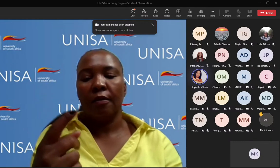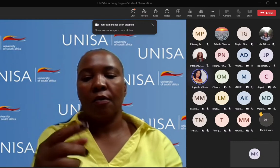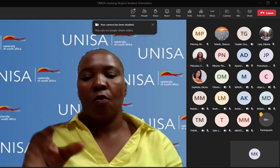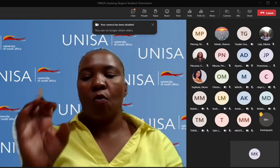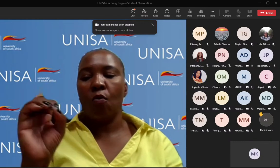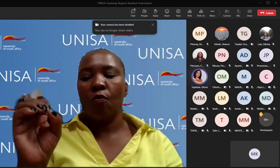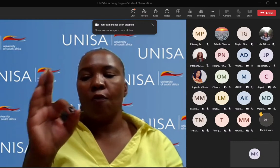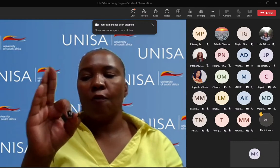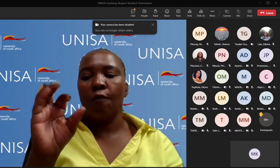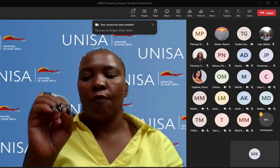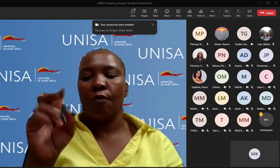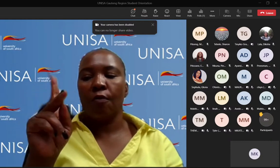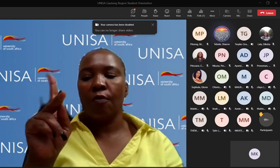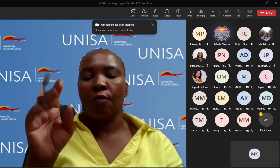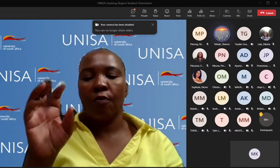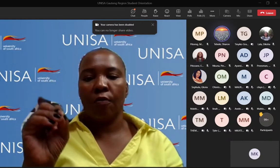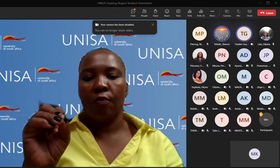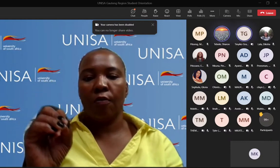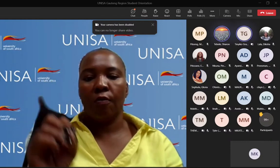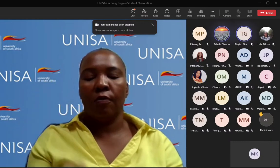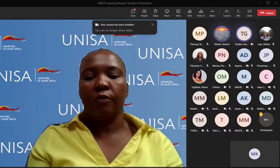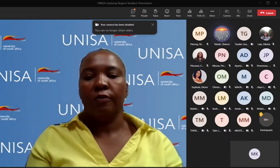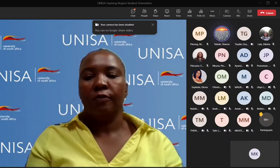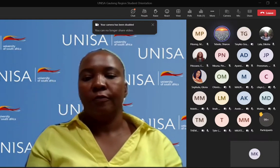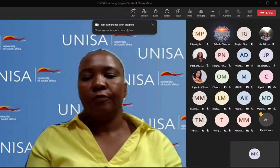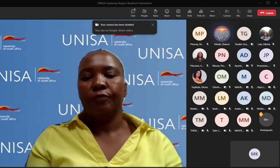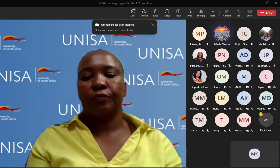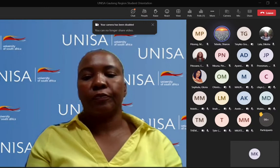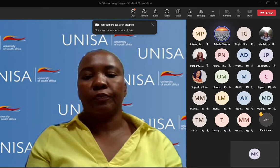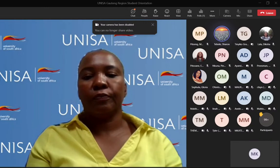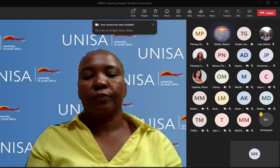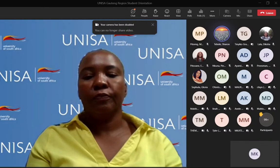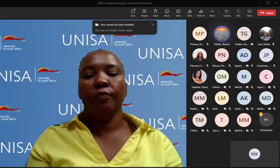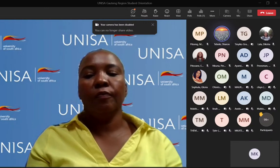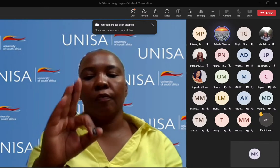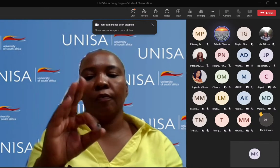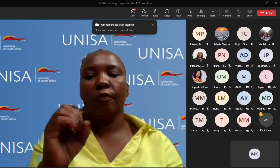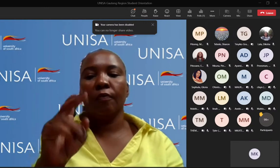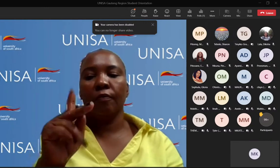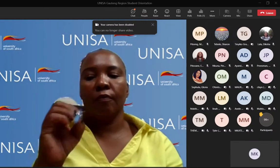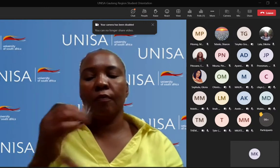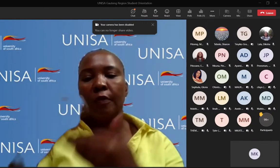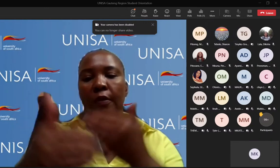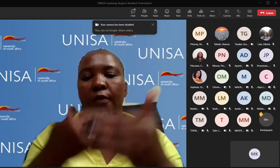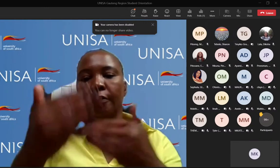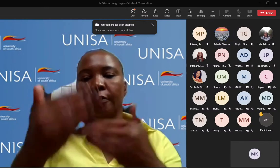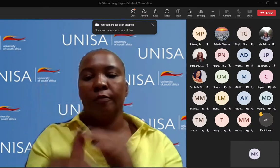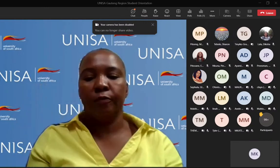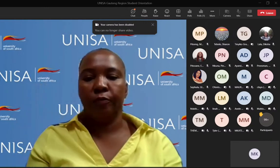foco okay I'll uh for God please and mute